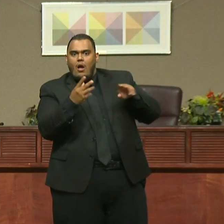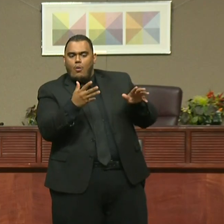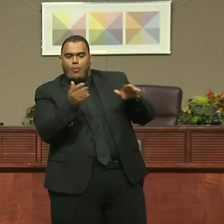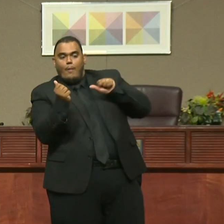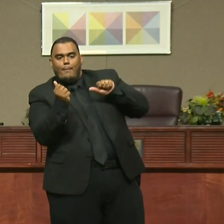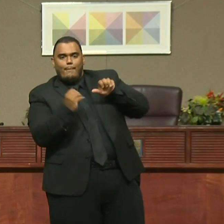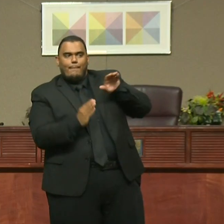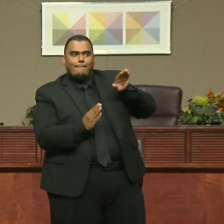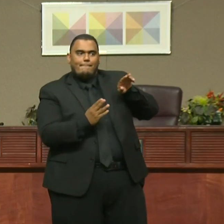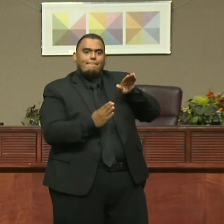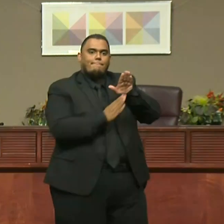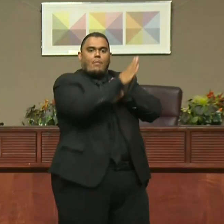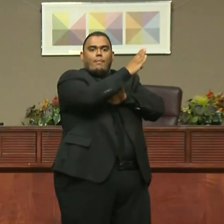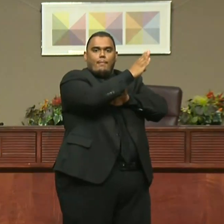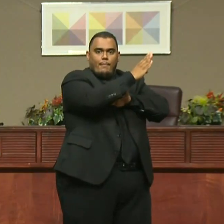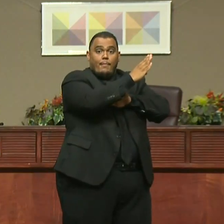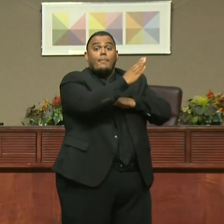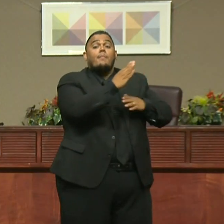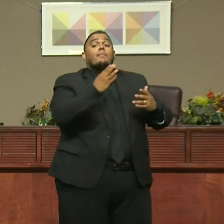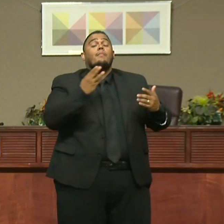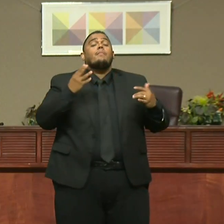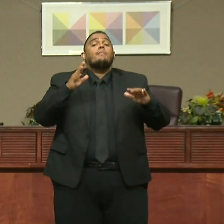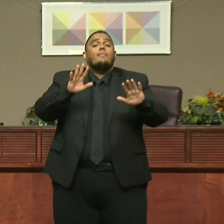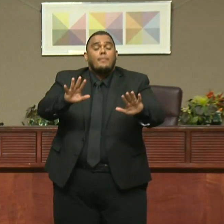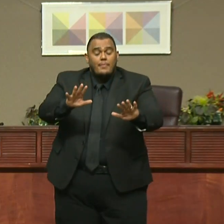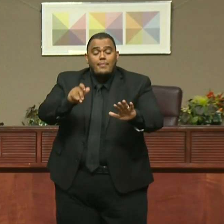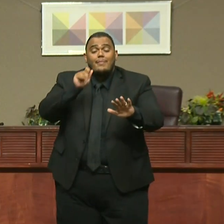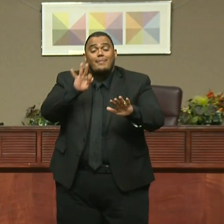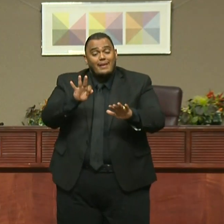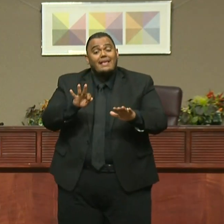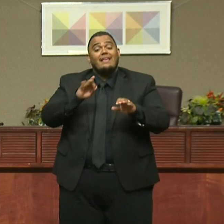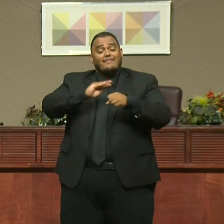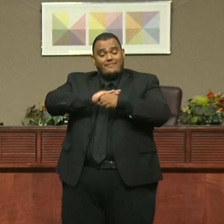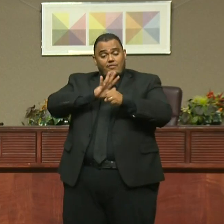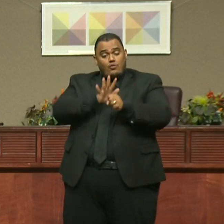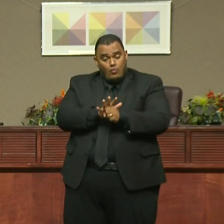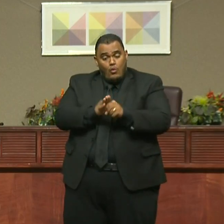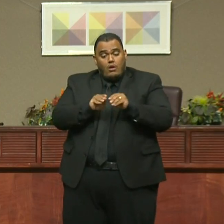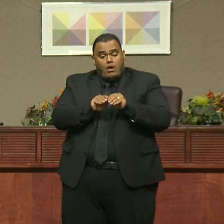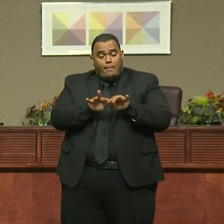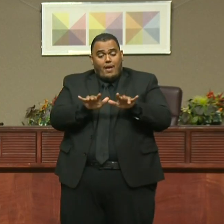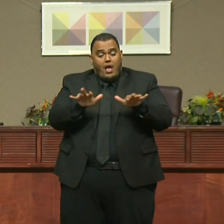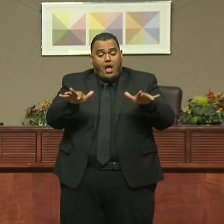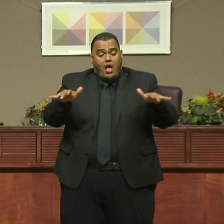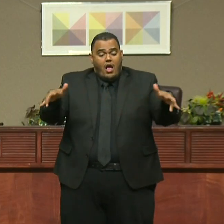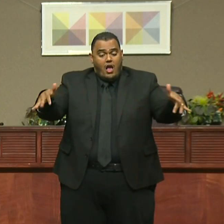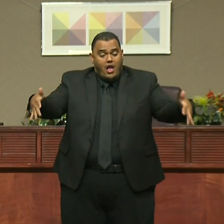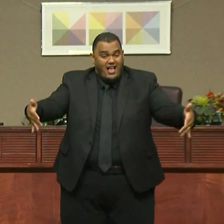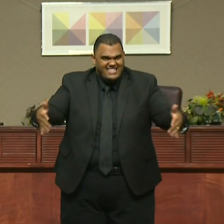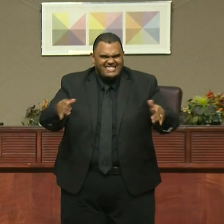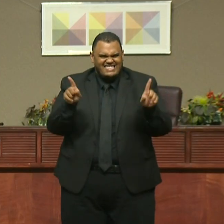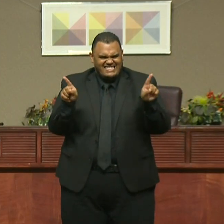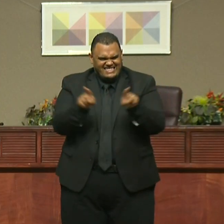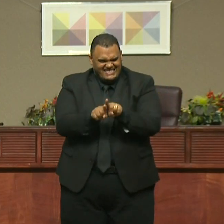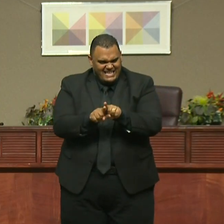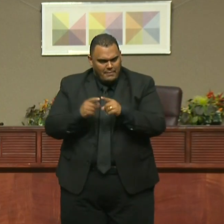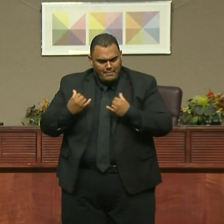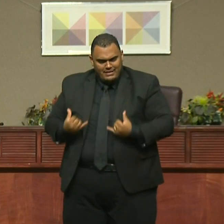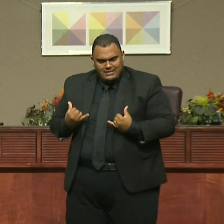And we, as long as the pandemic continues to operate the way that it's operating, even today, we are